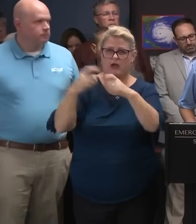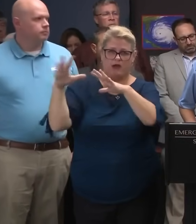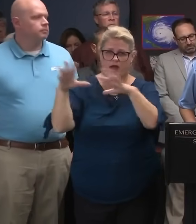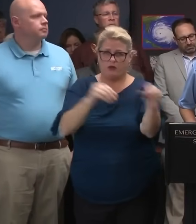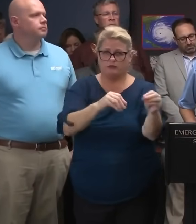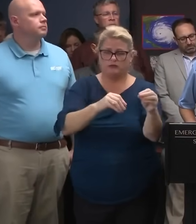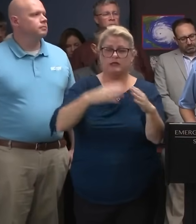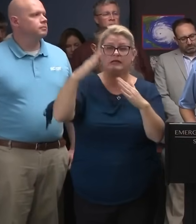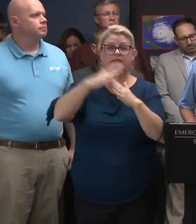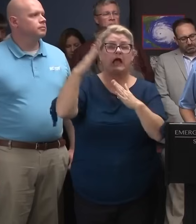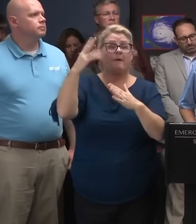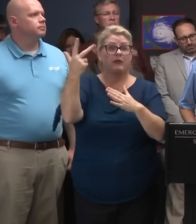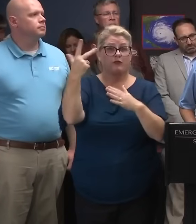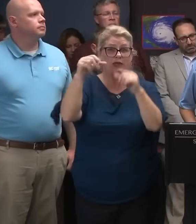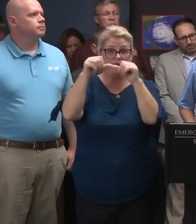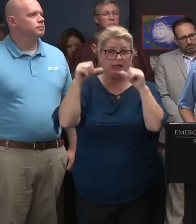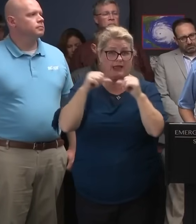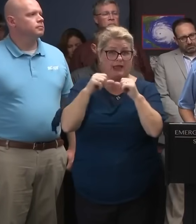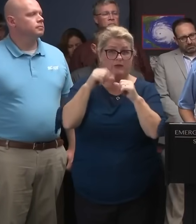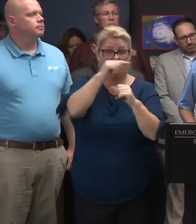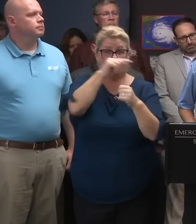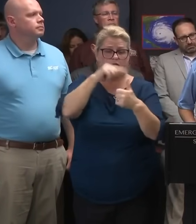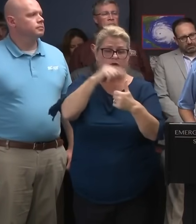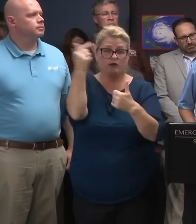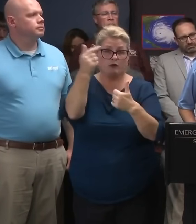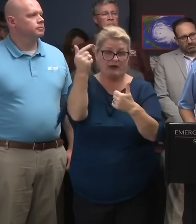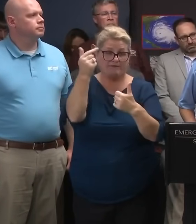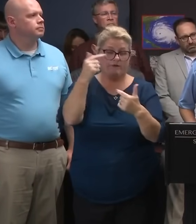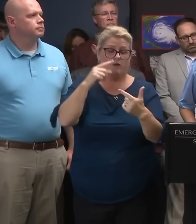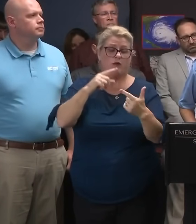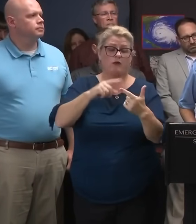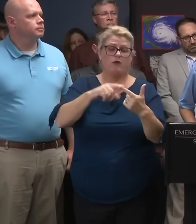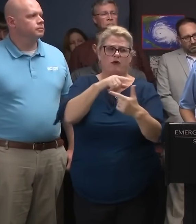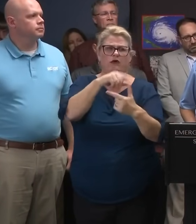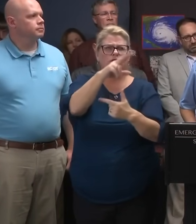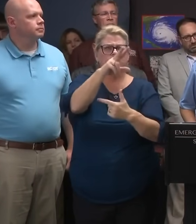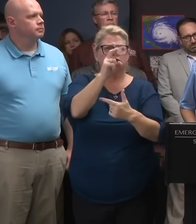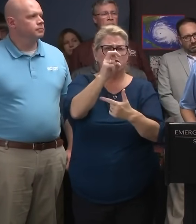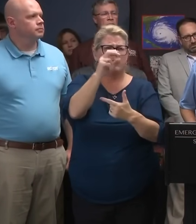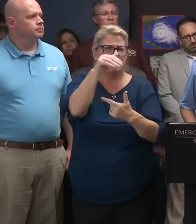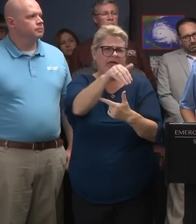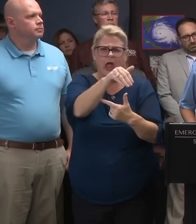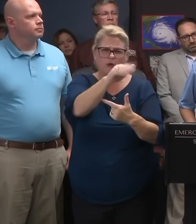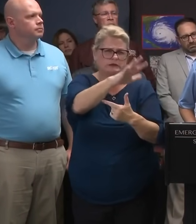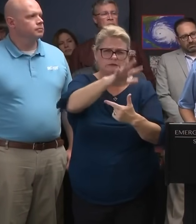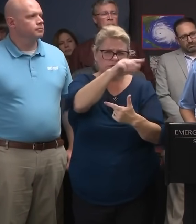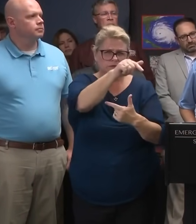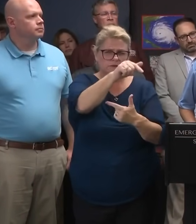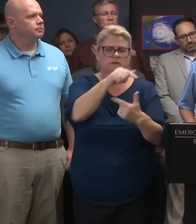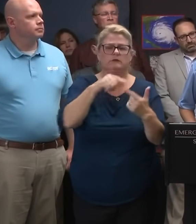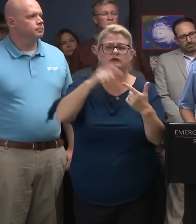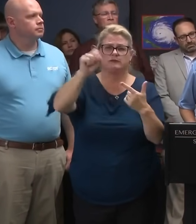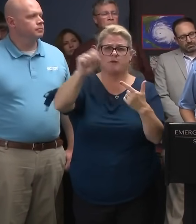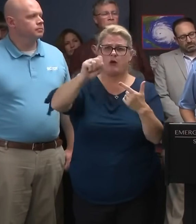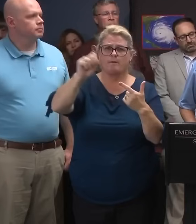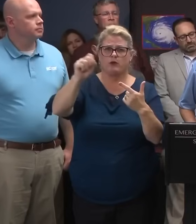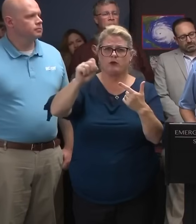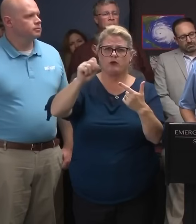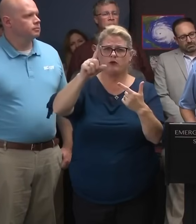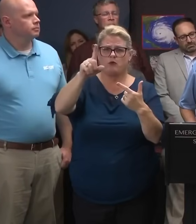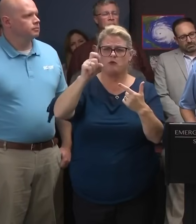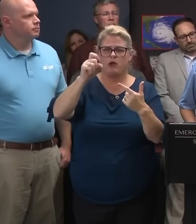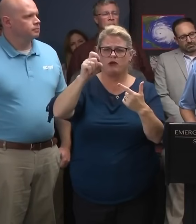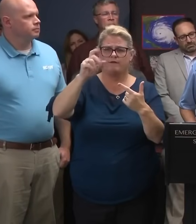745,593. The top three impacted counties are Greenville County with just over 200,000 outages, Spartanburg County with just